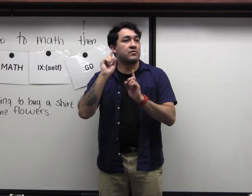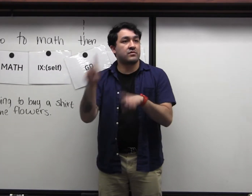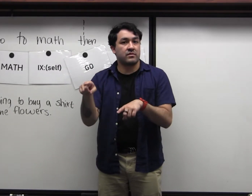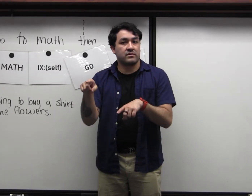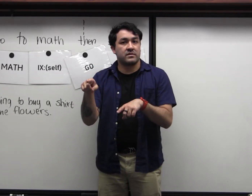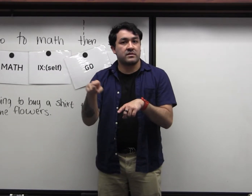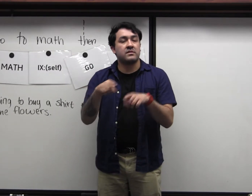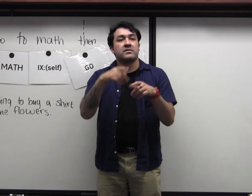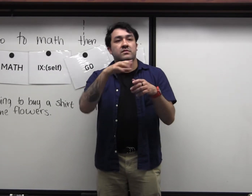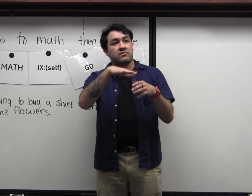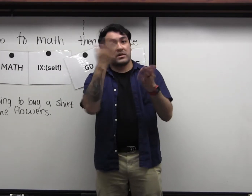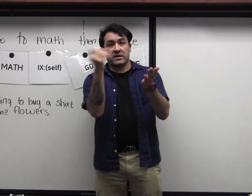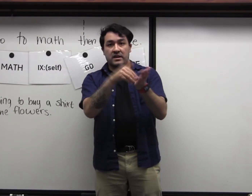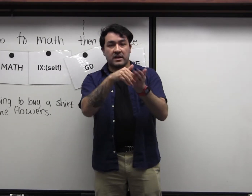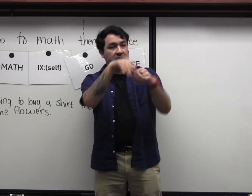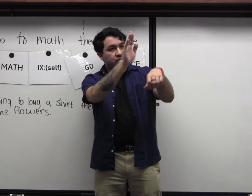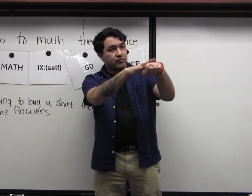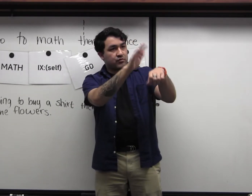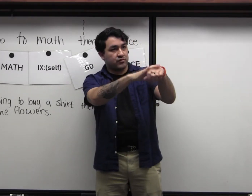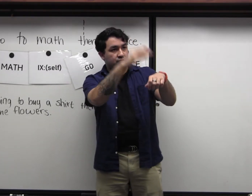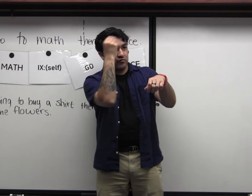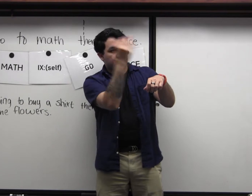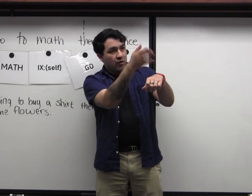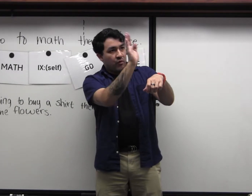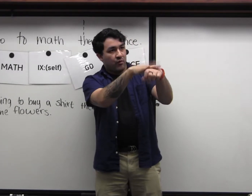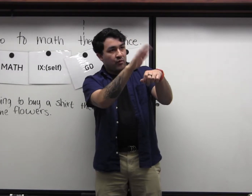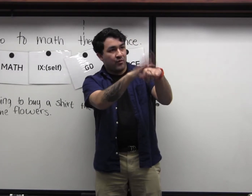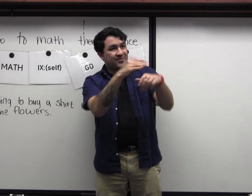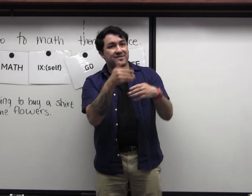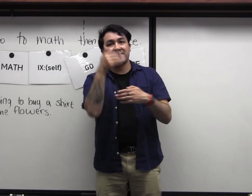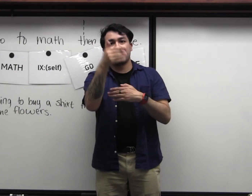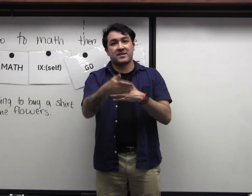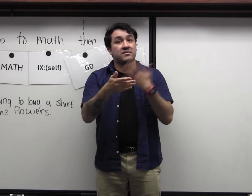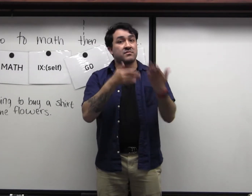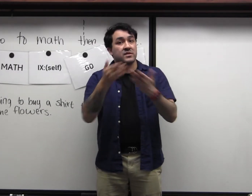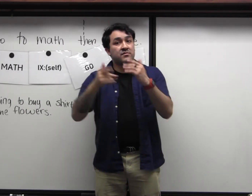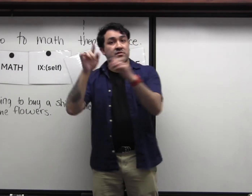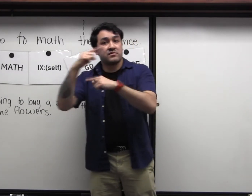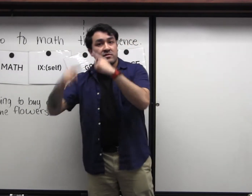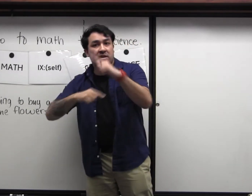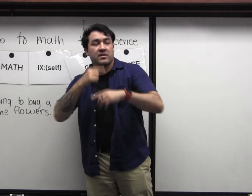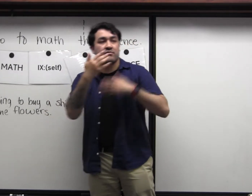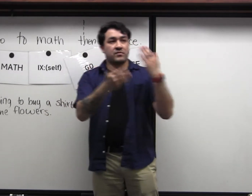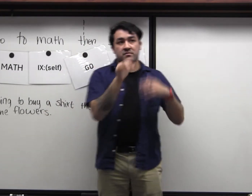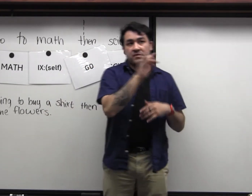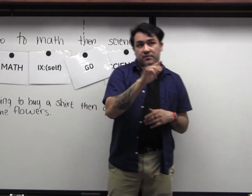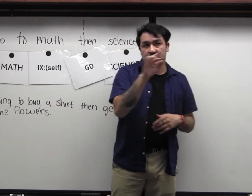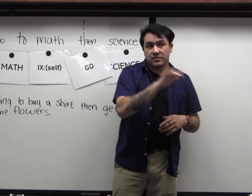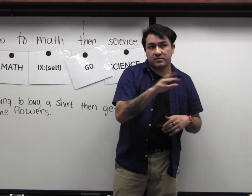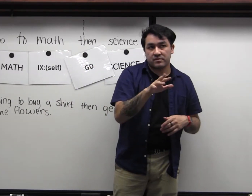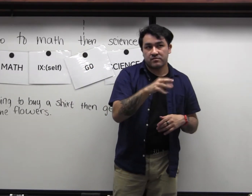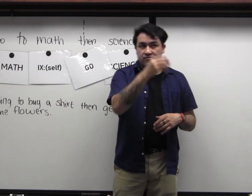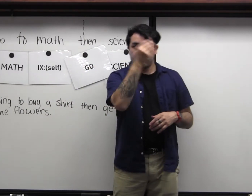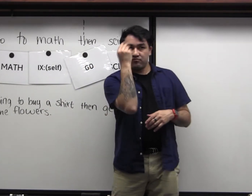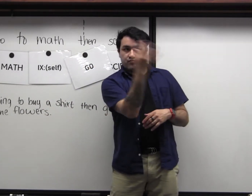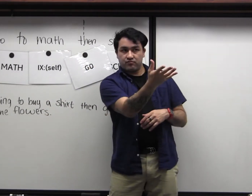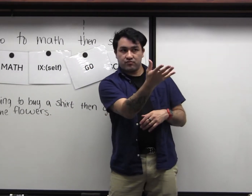have signs like physics, so hey, warning, I might fingerspell something at you. The next thing might be a sign of fingerspell. Get